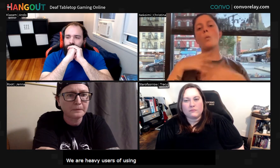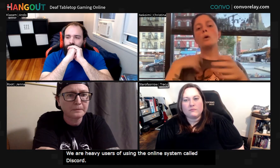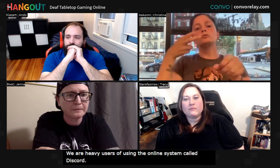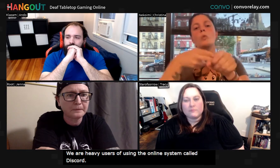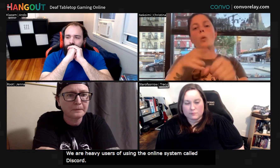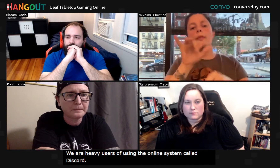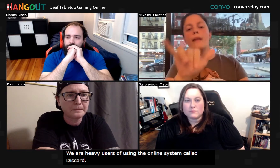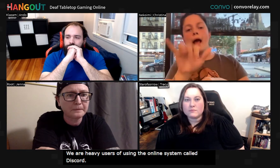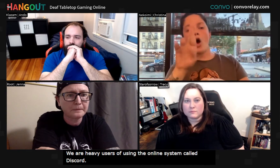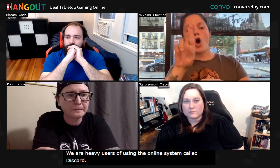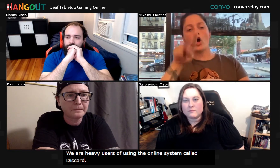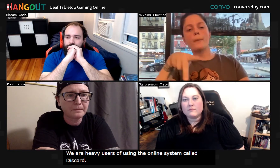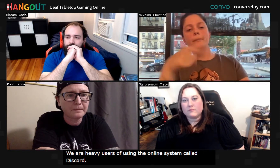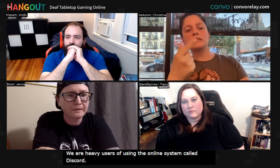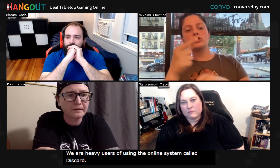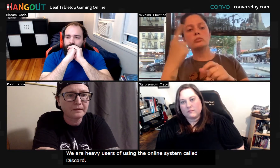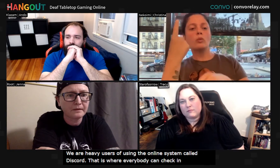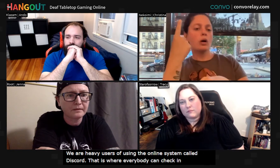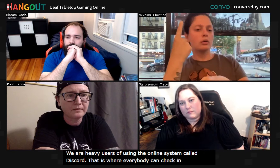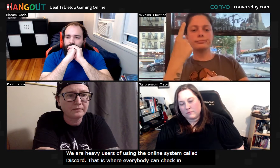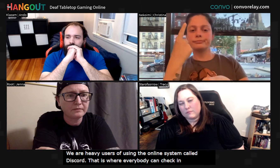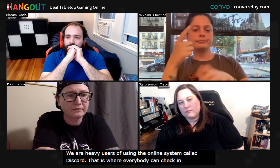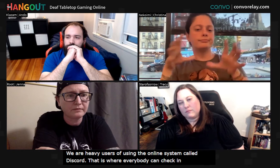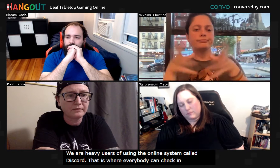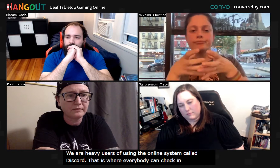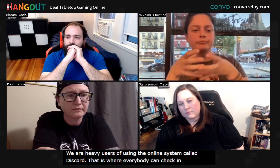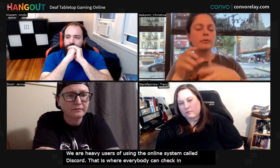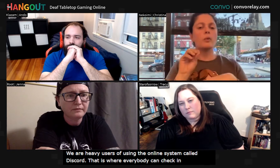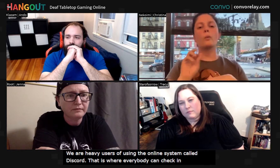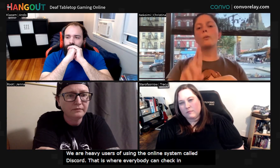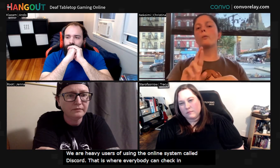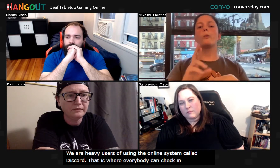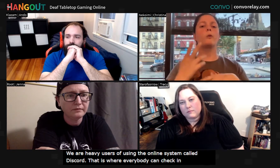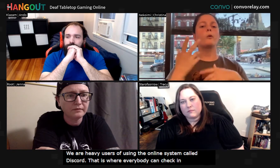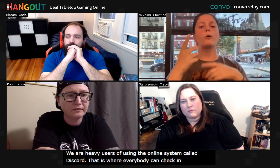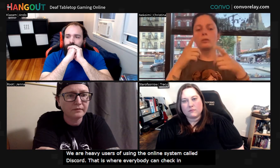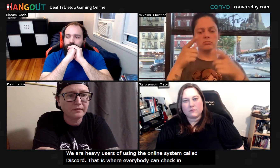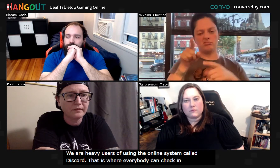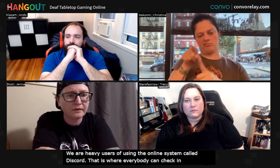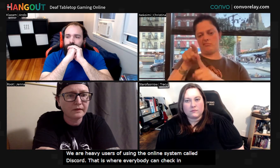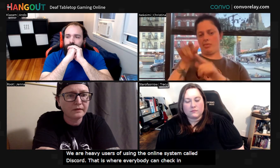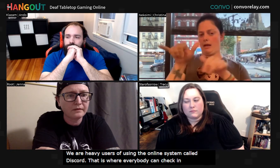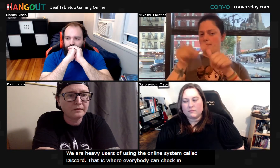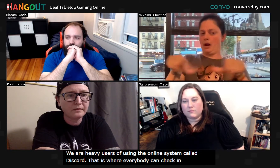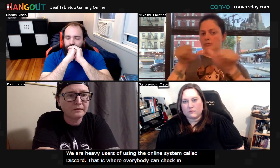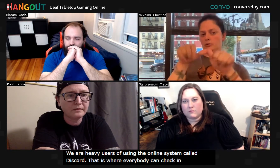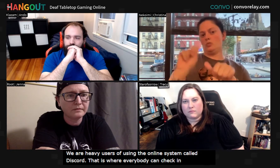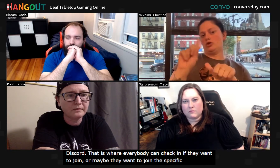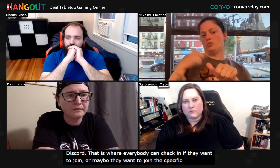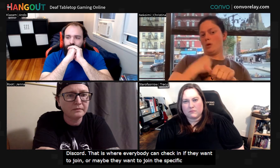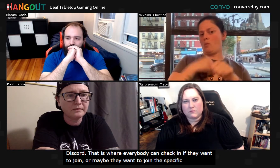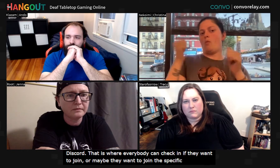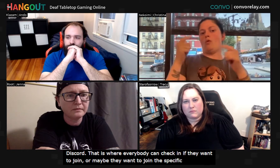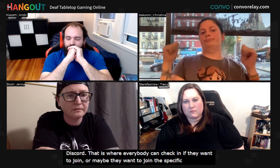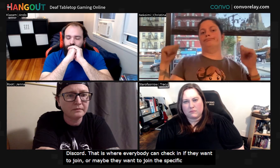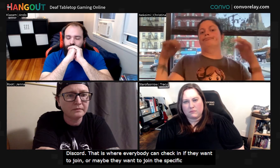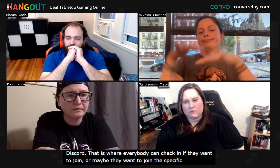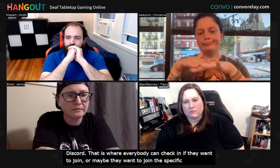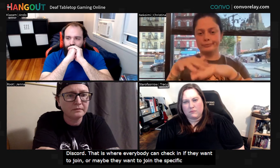on different games that they want to join, or maybe they want to join this specific RPG game, or maybe they want to join this game. And that's the place